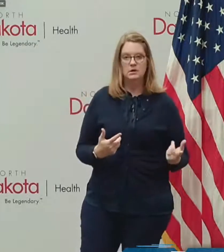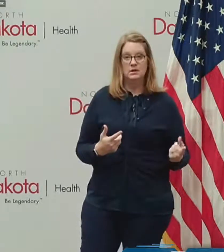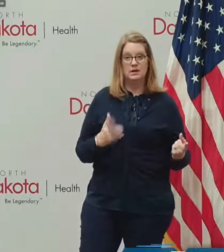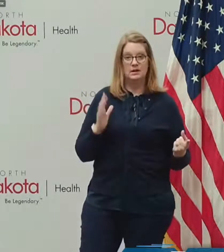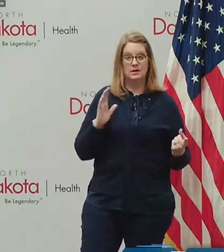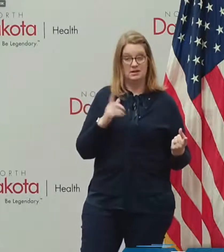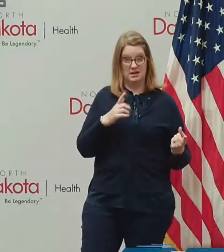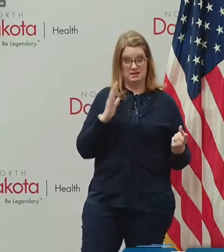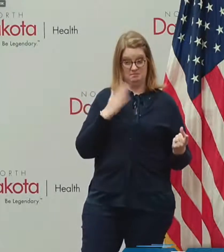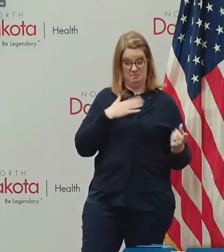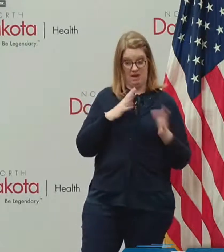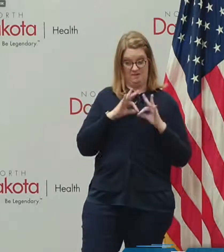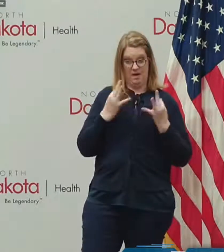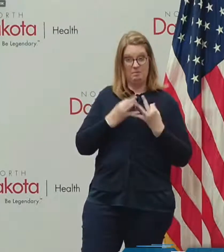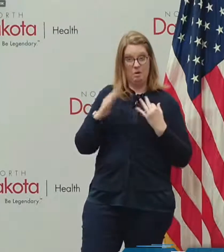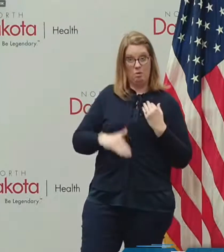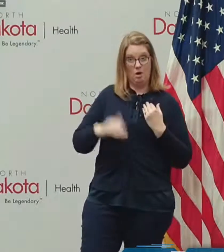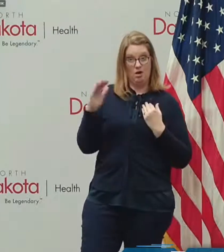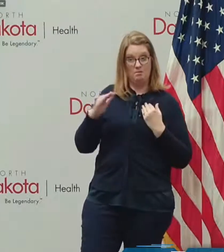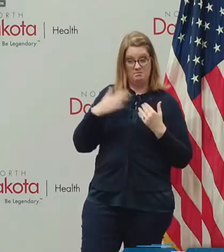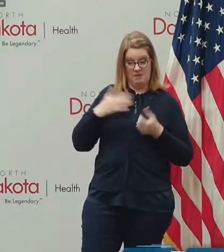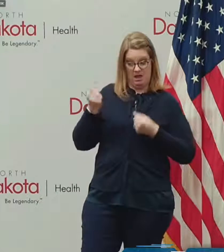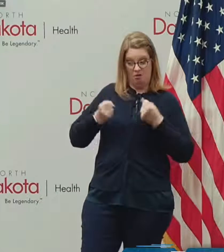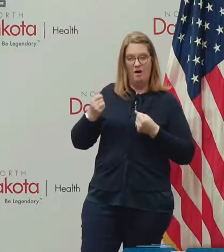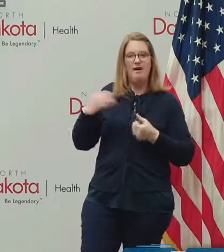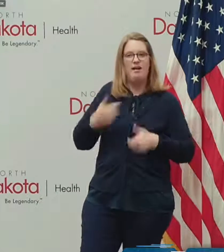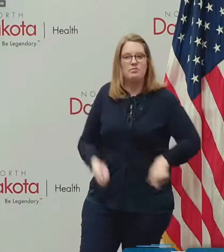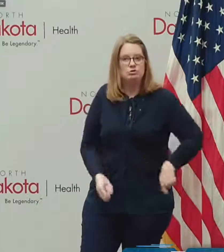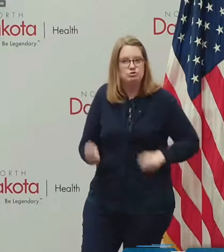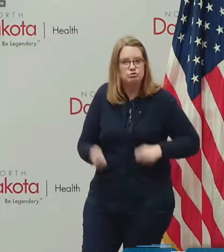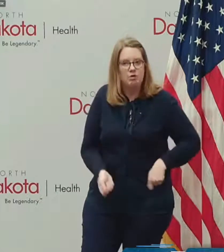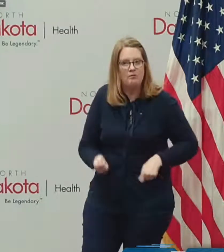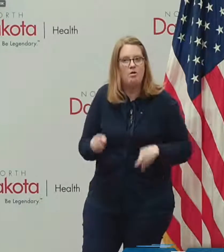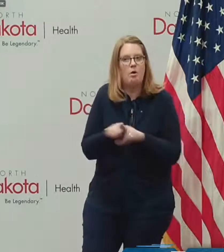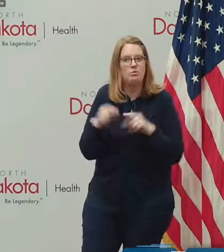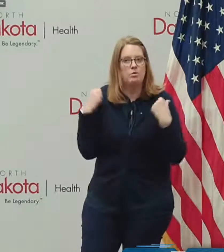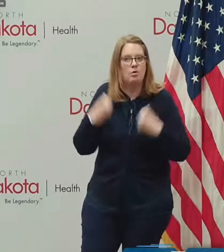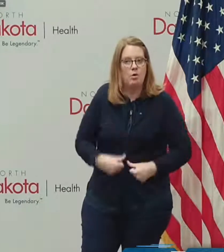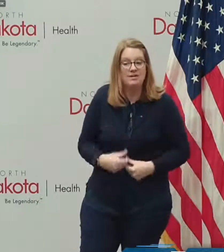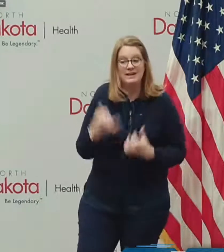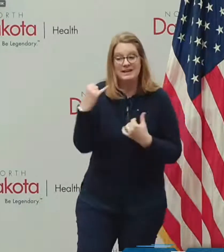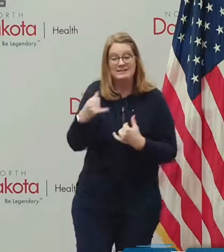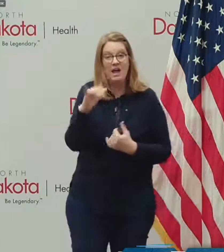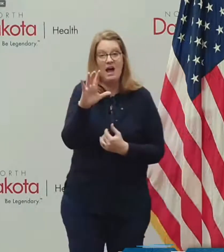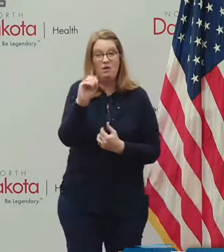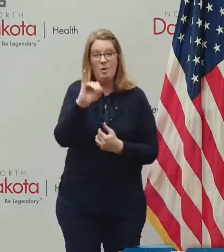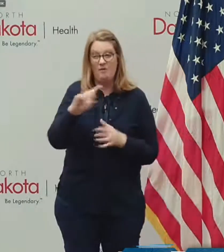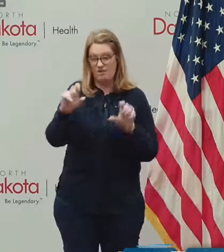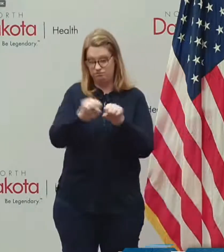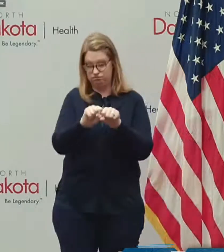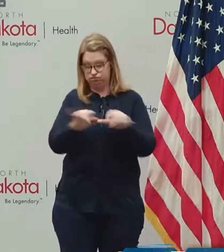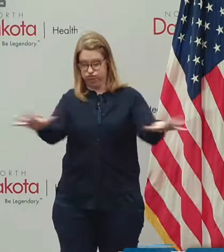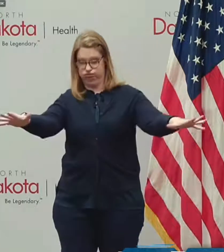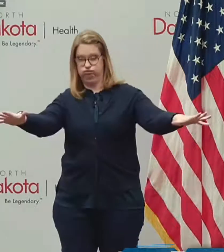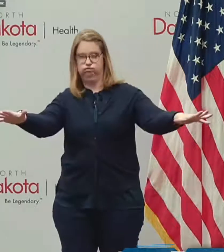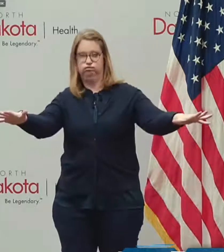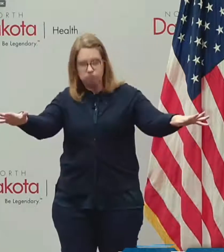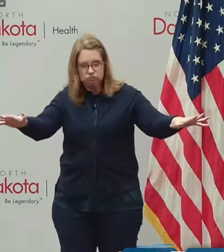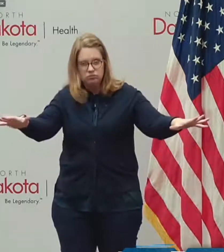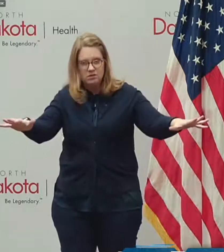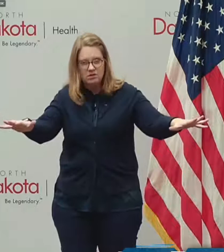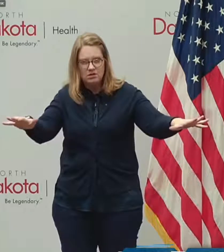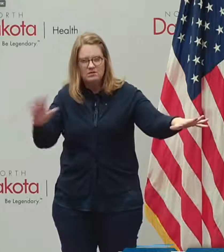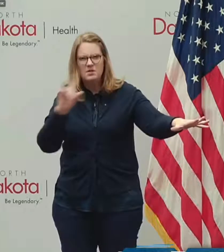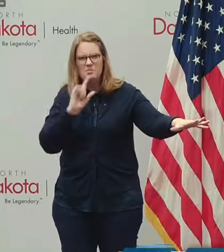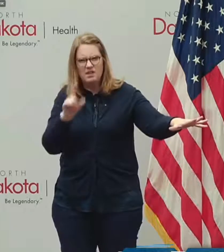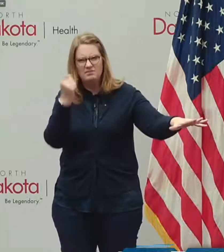in the car and a winter survival kit. When we're in the middle of a COVID storm, it'd be a good time to understand the context